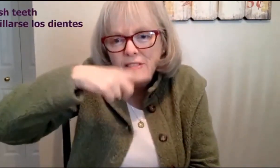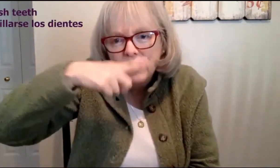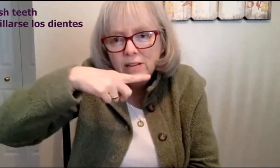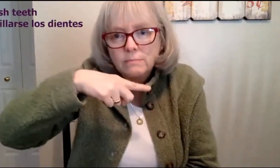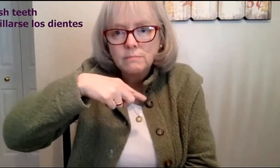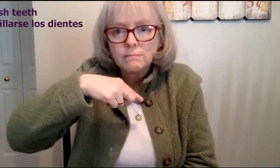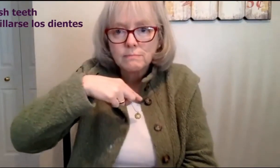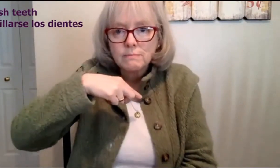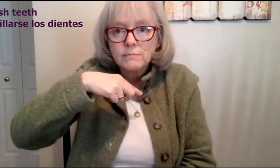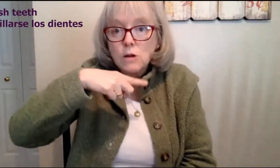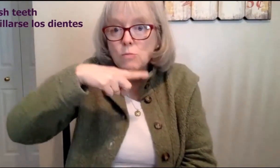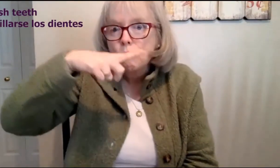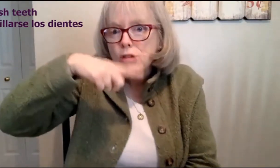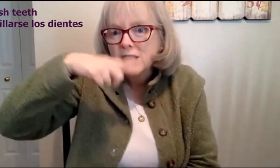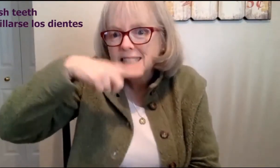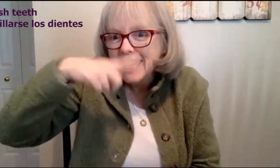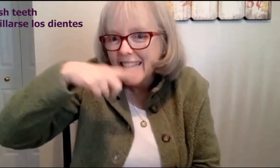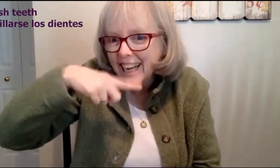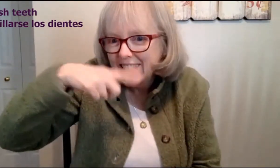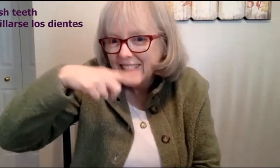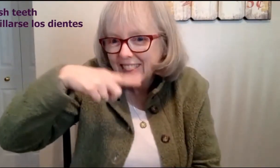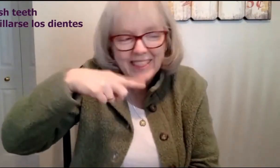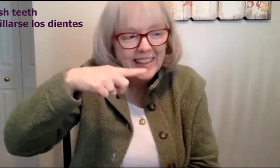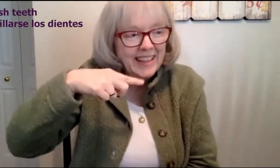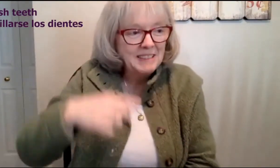Brush your teeth.